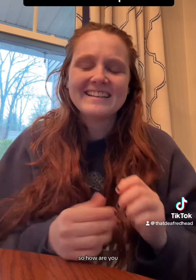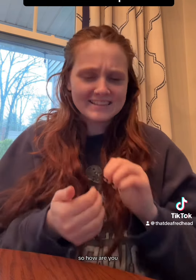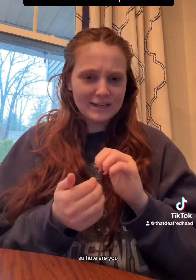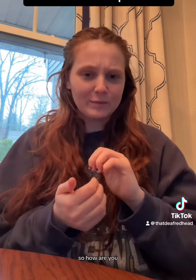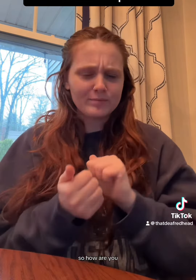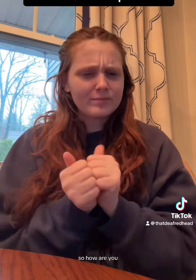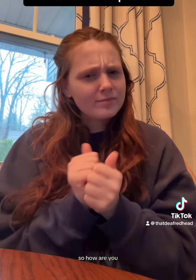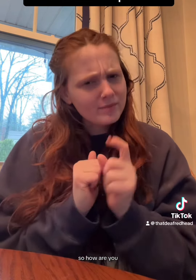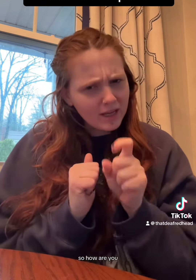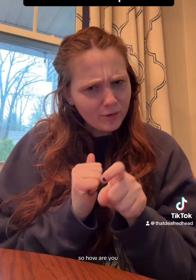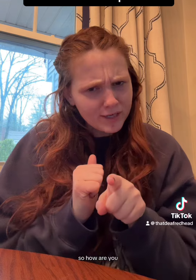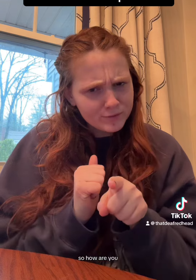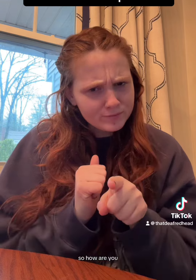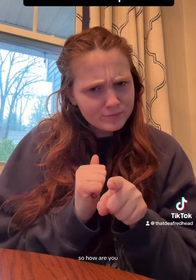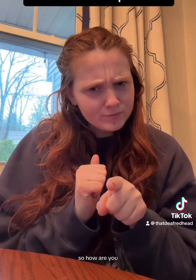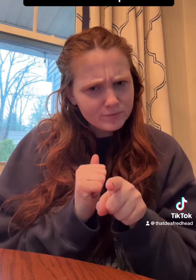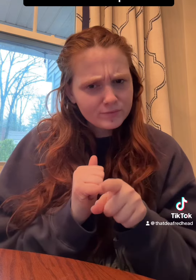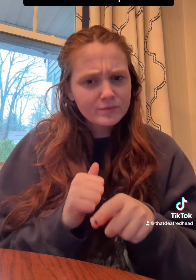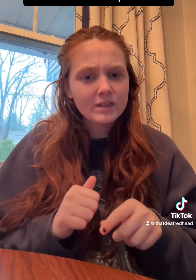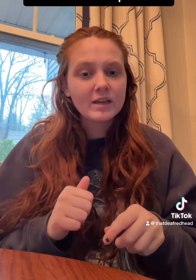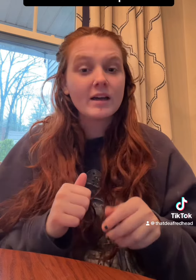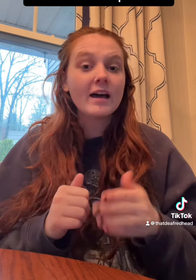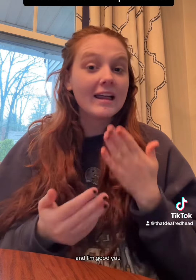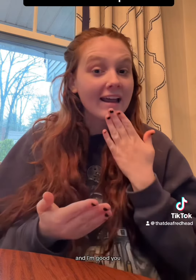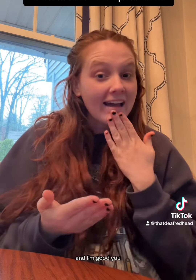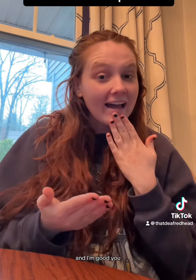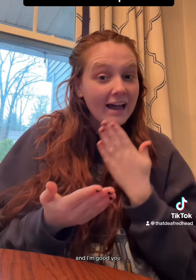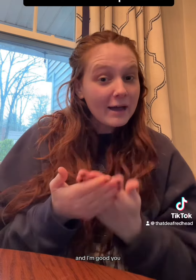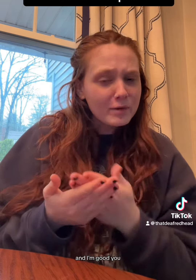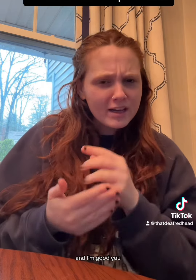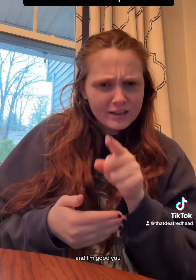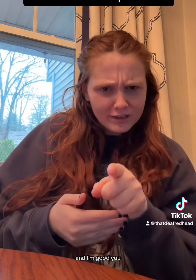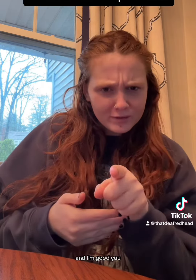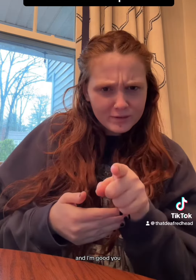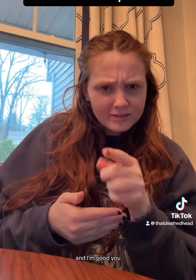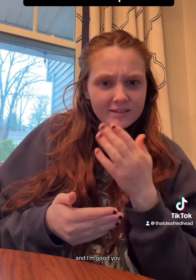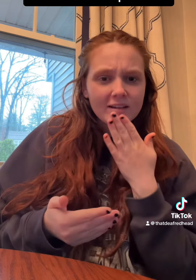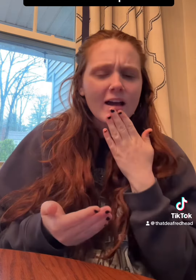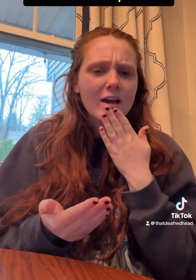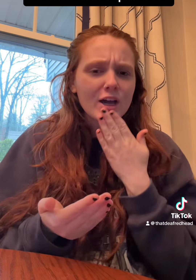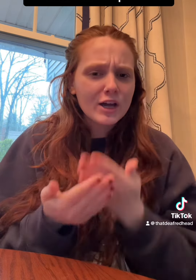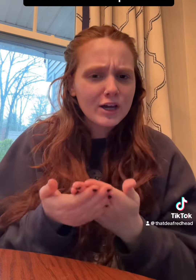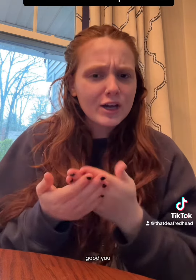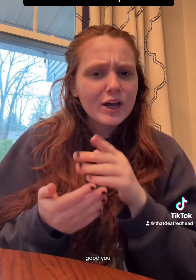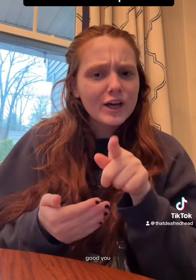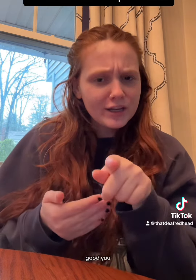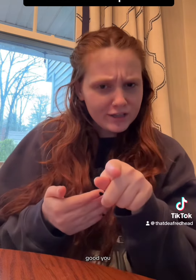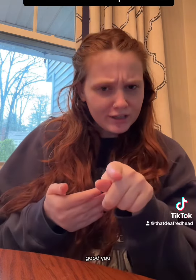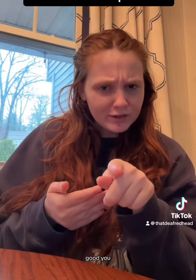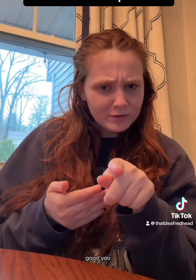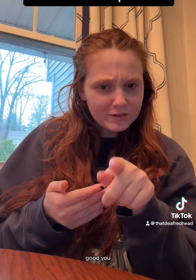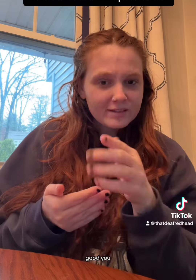So, how are you? And I'm good. You? Good. You?